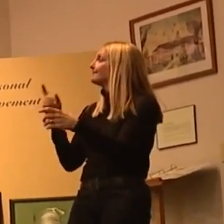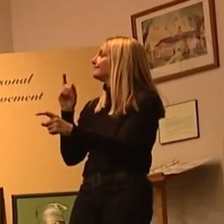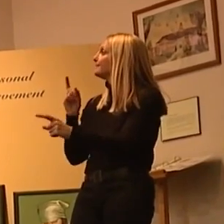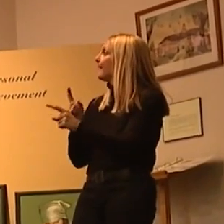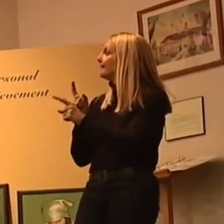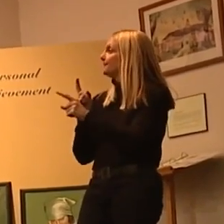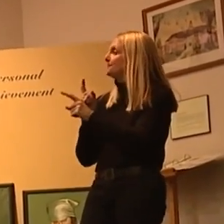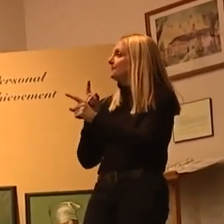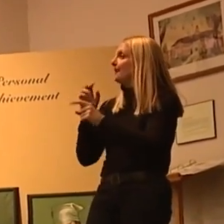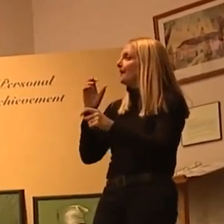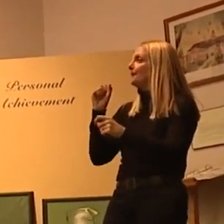Right.